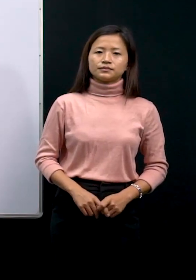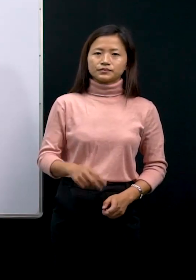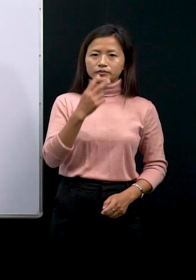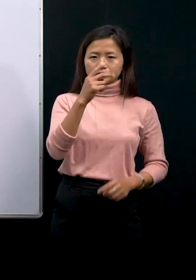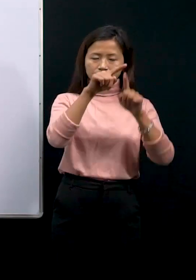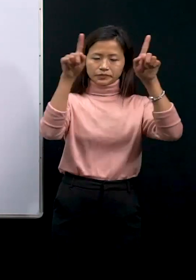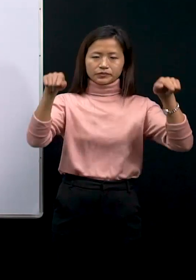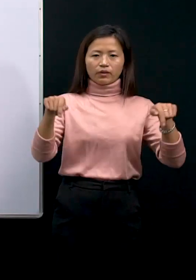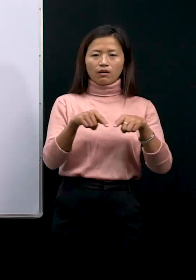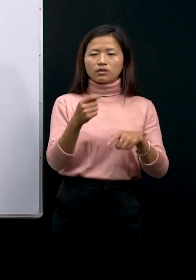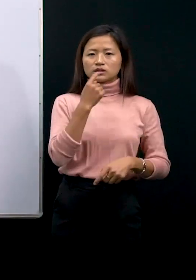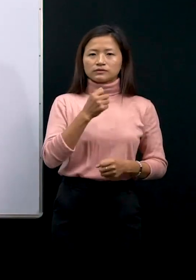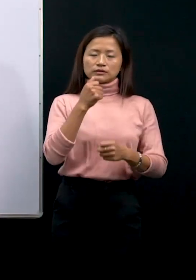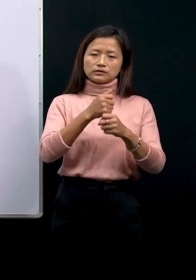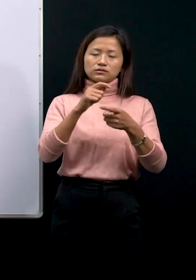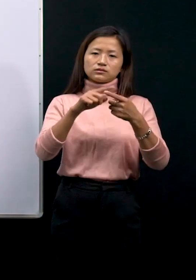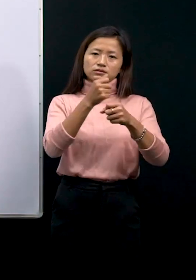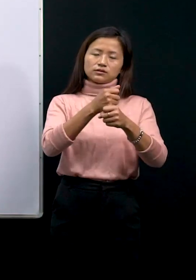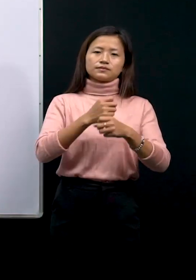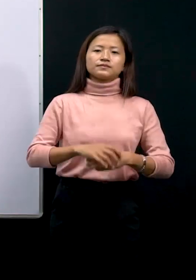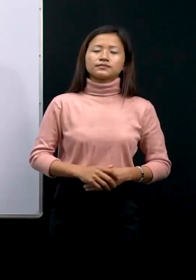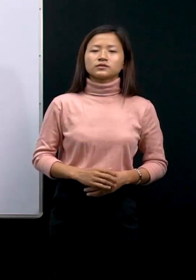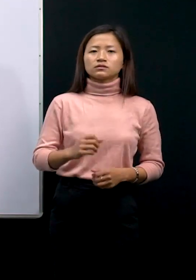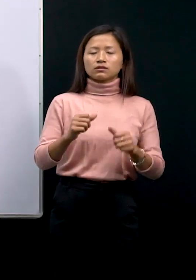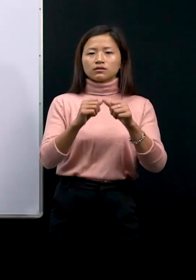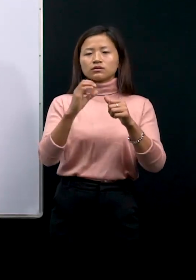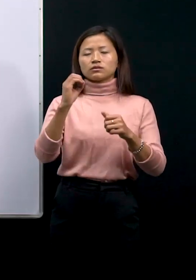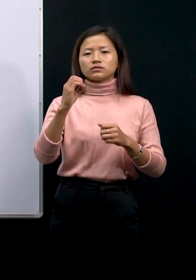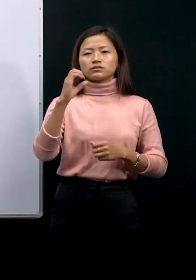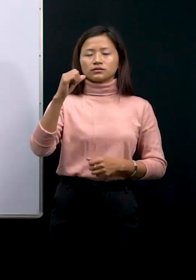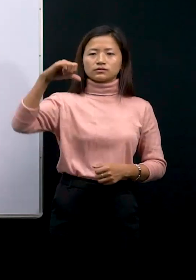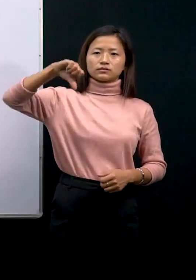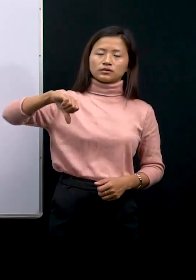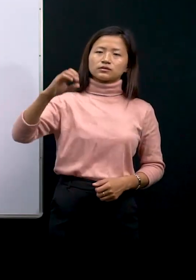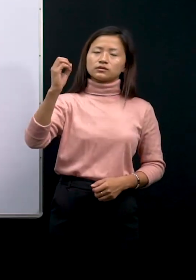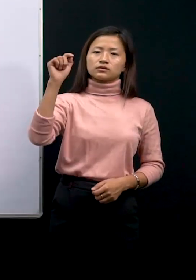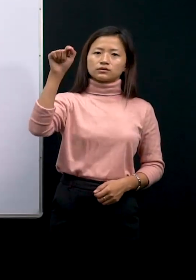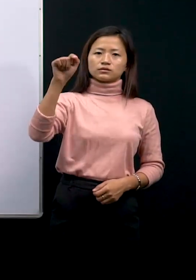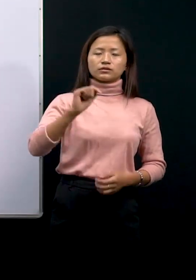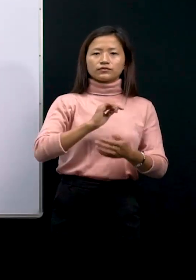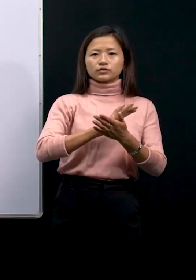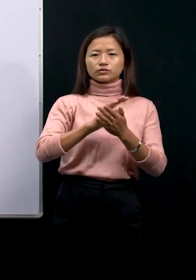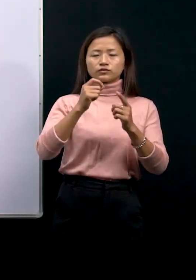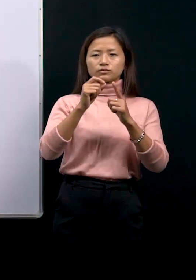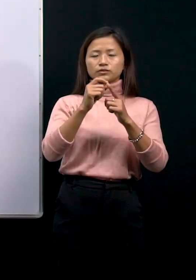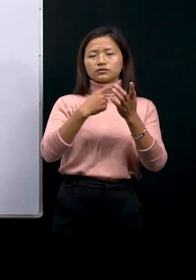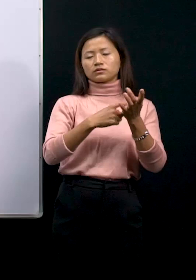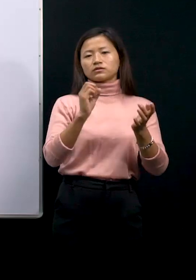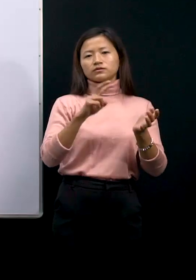To prove angle AOB is equal to how many degree? 90 degree we have to prove. How to